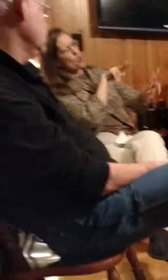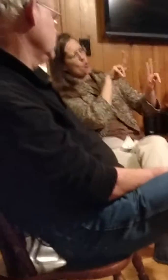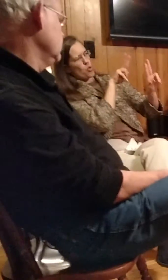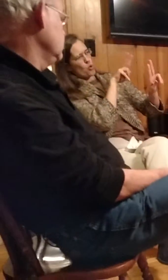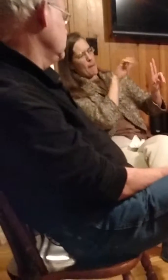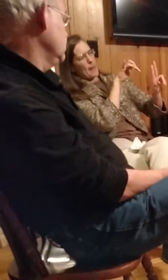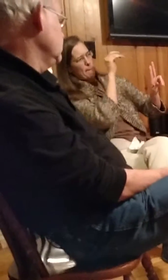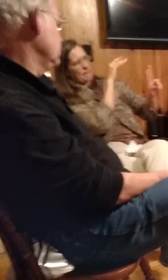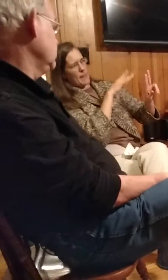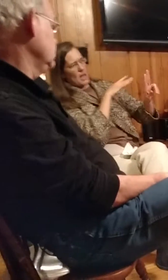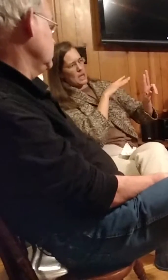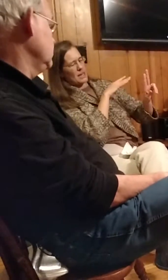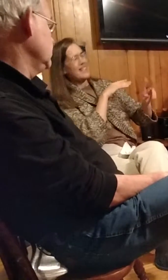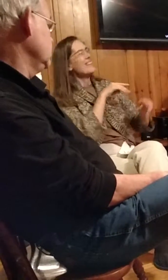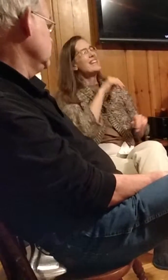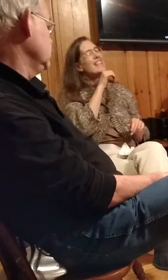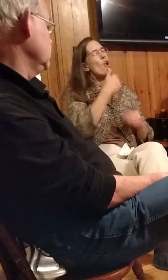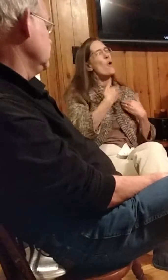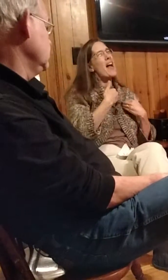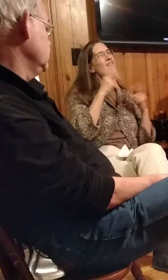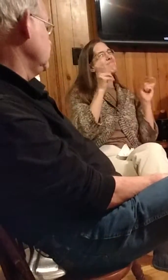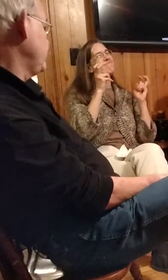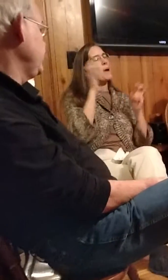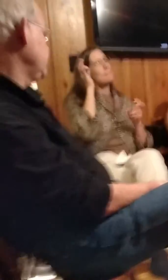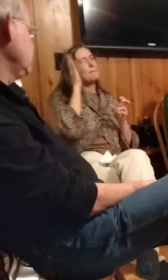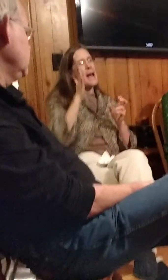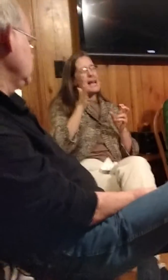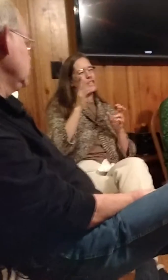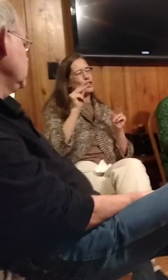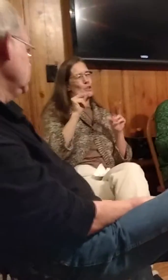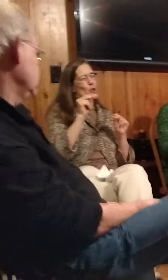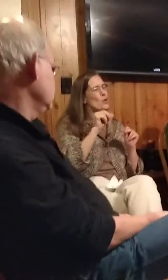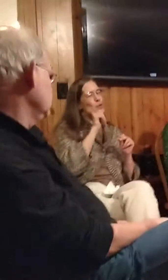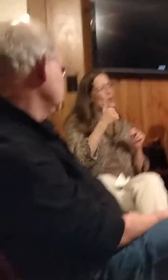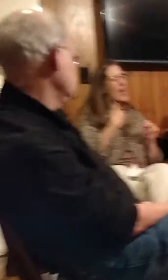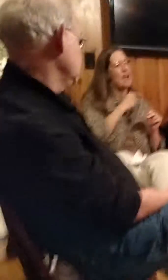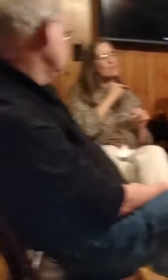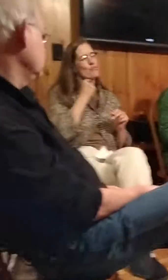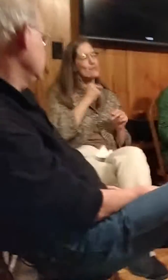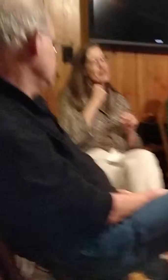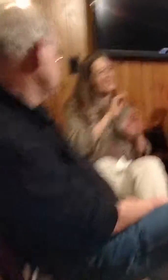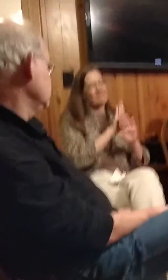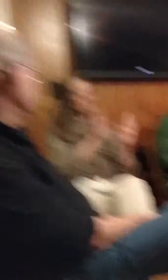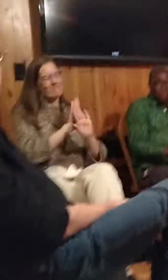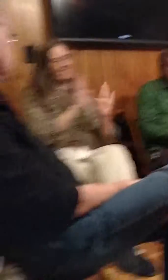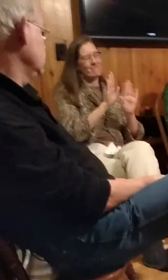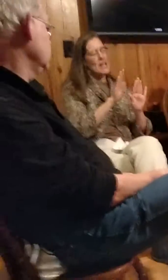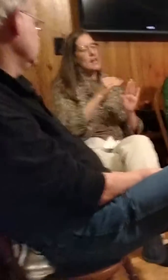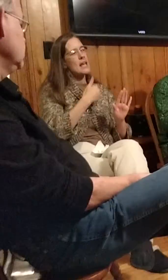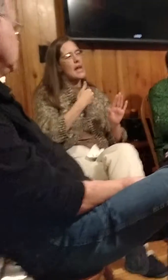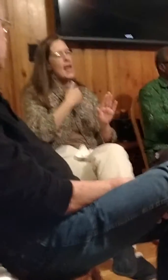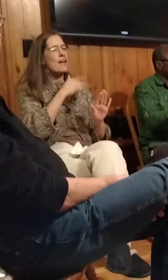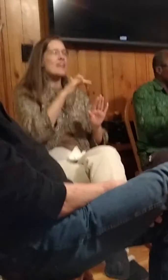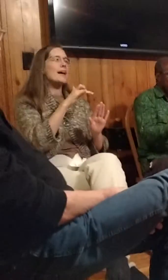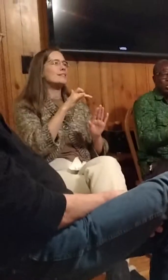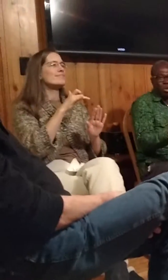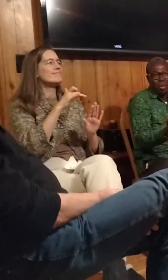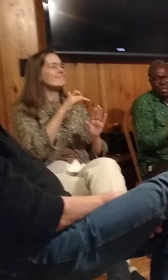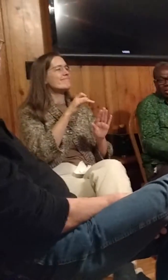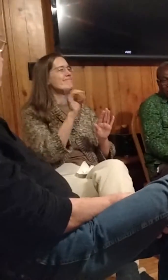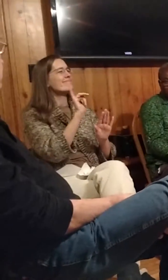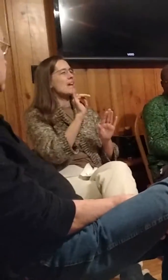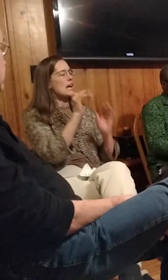have pastor. So let me say an equivalent of the priest. They don't have a priest. They don't have a, so let's say it's the equivalent of a